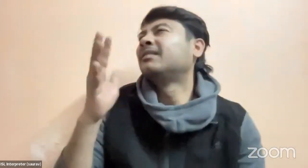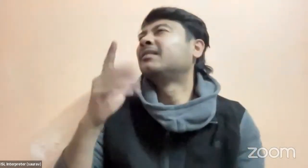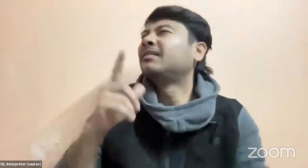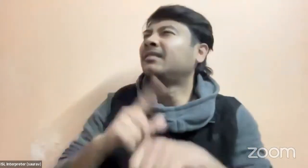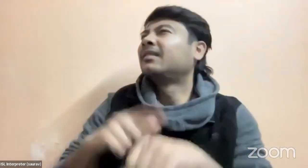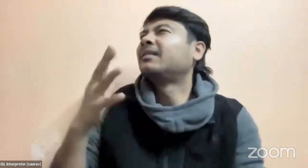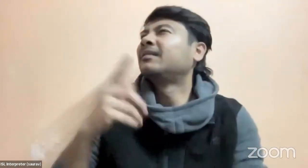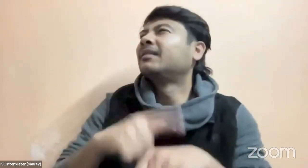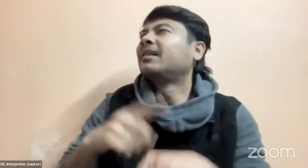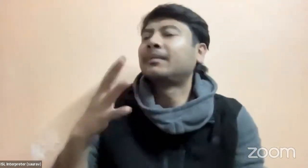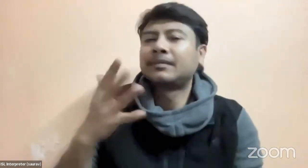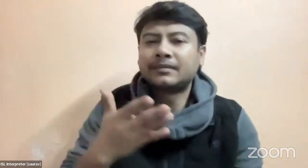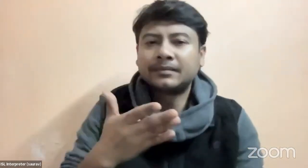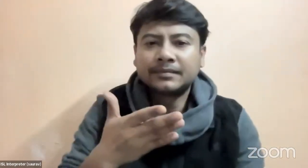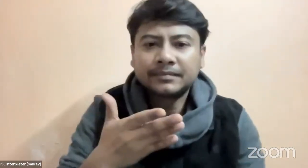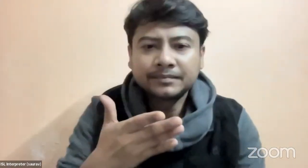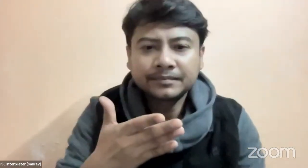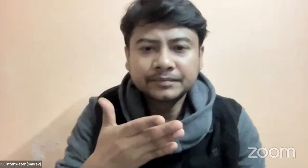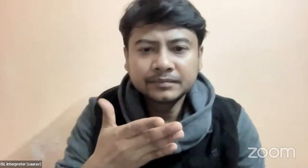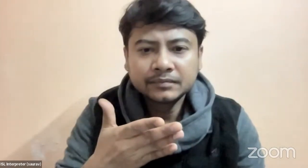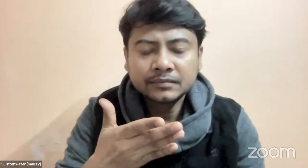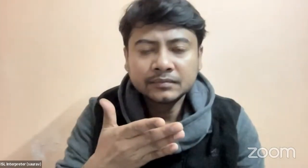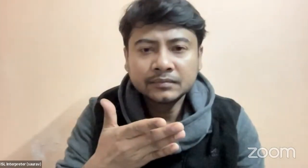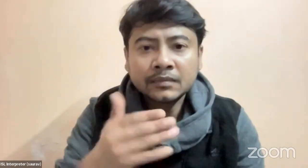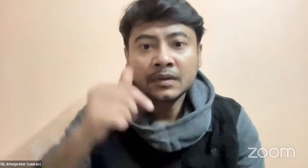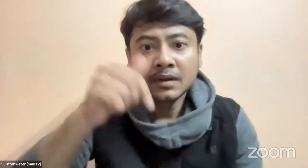Nowadays, one more thing has come, no? Watching reels.